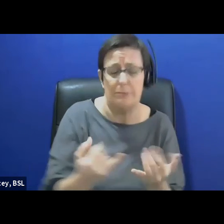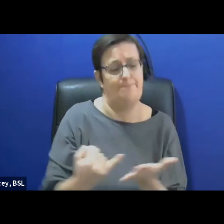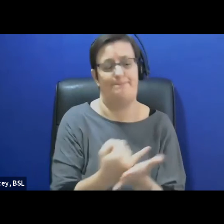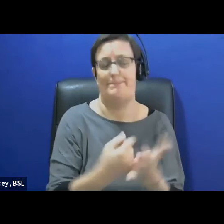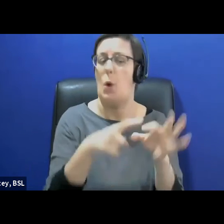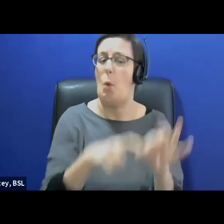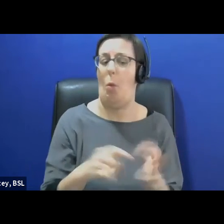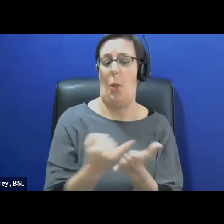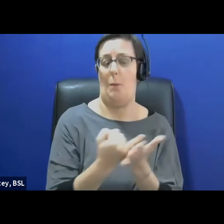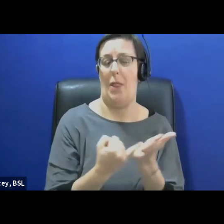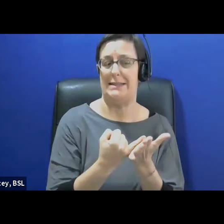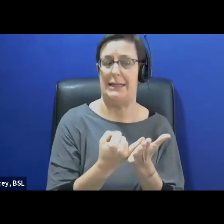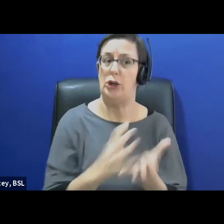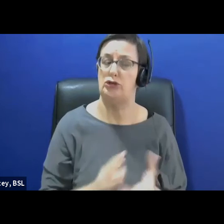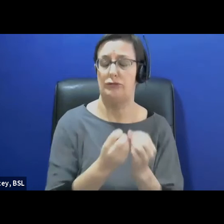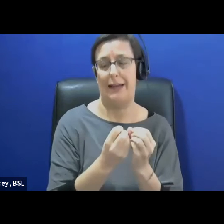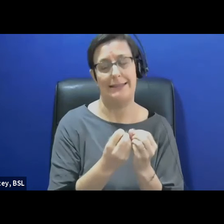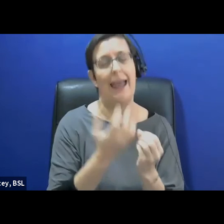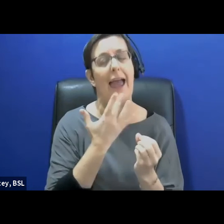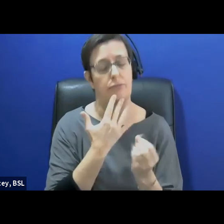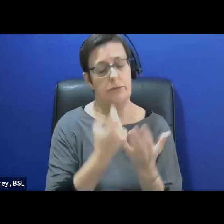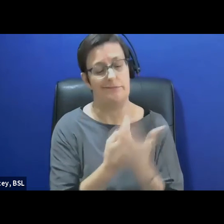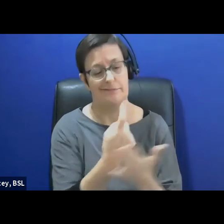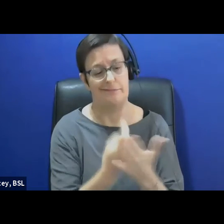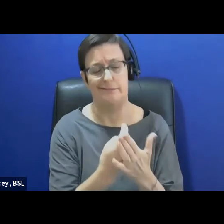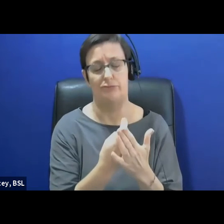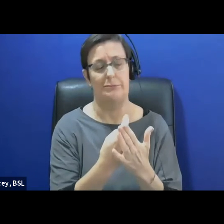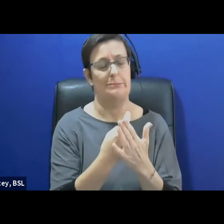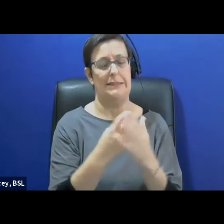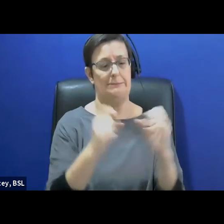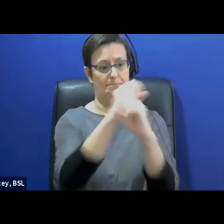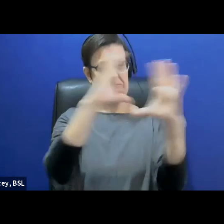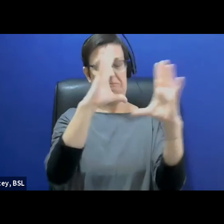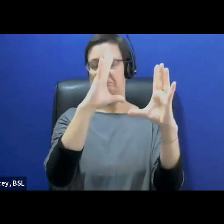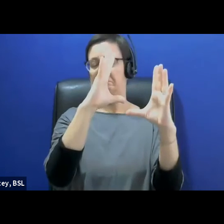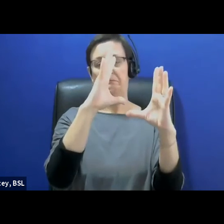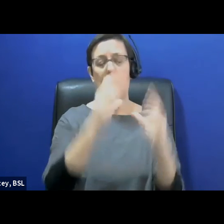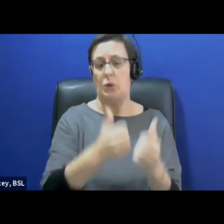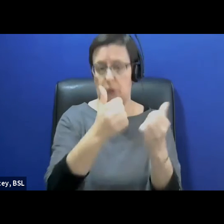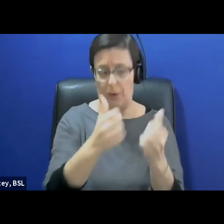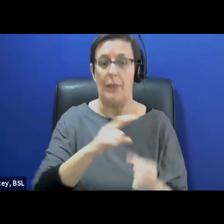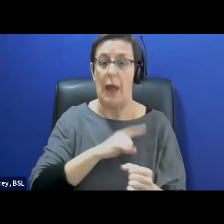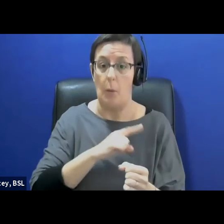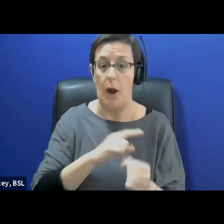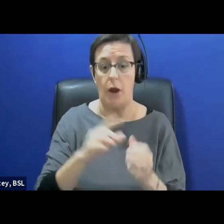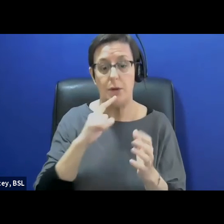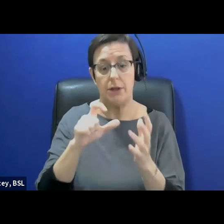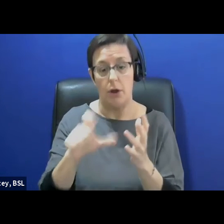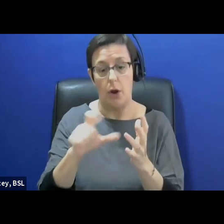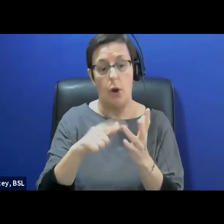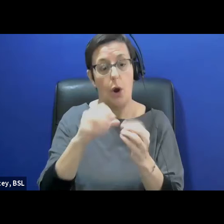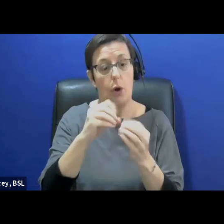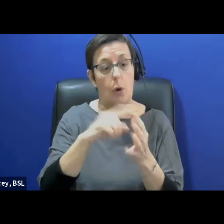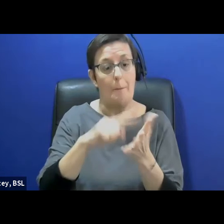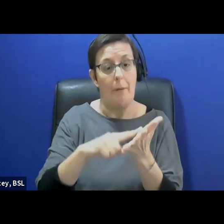into data entry error. That's why we use like a simple Kobo Collect and then the Odika Collect,